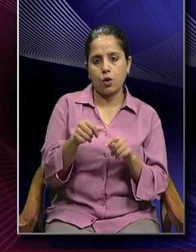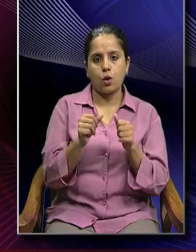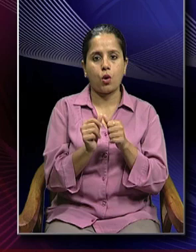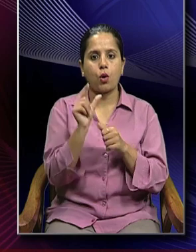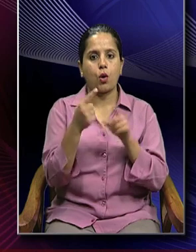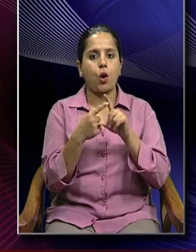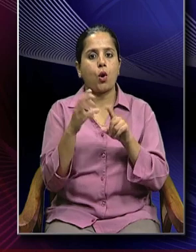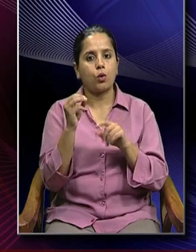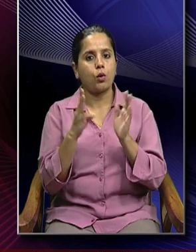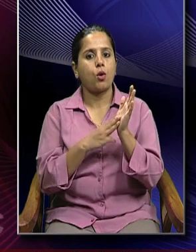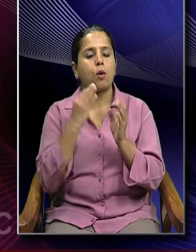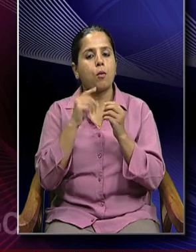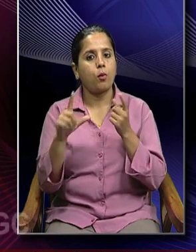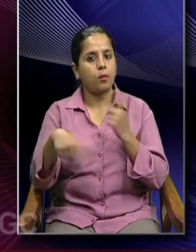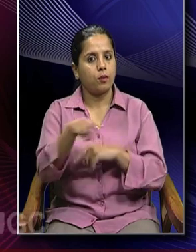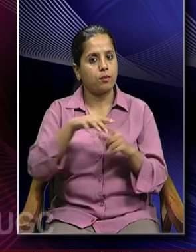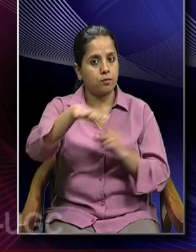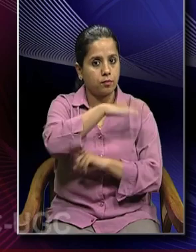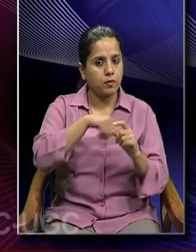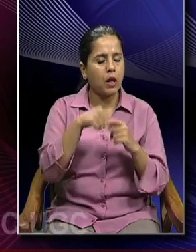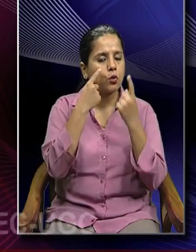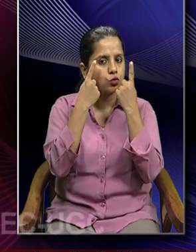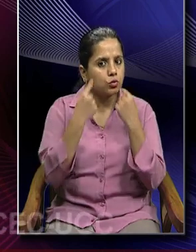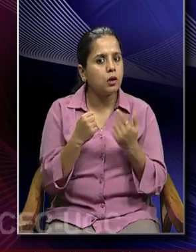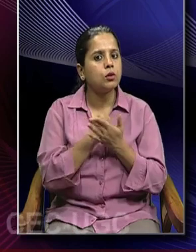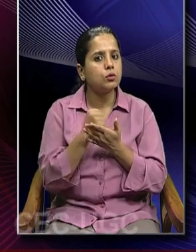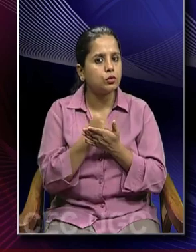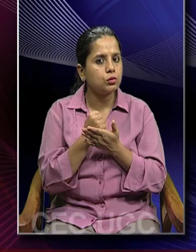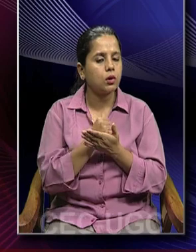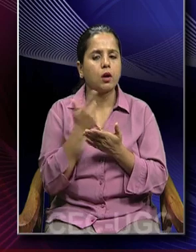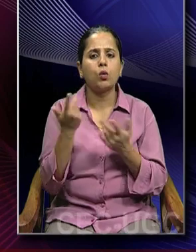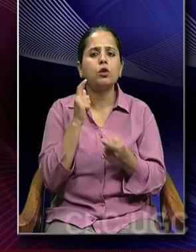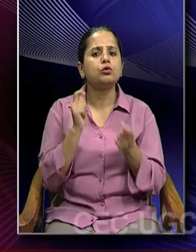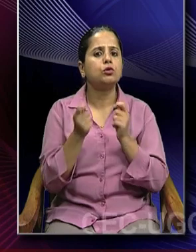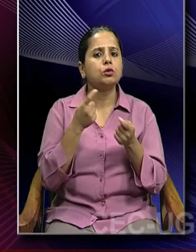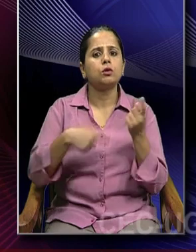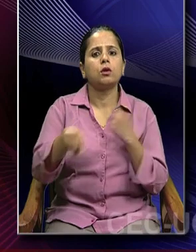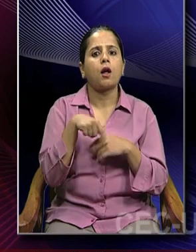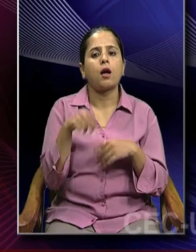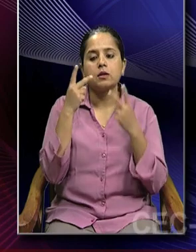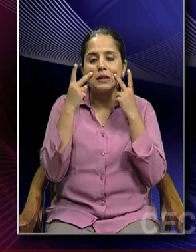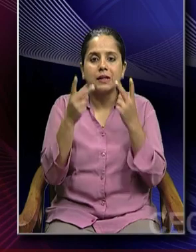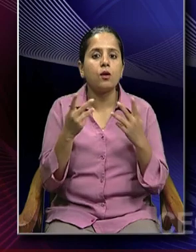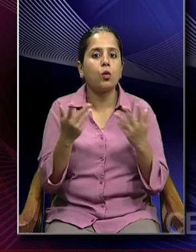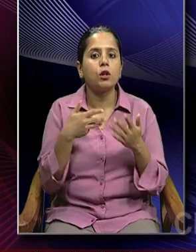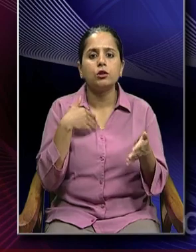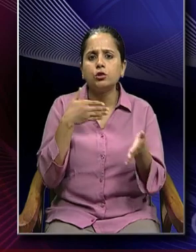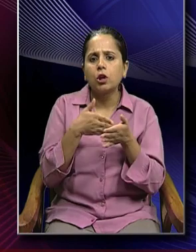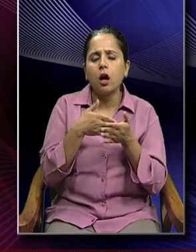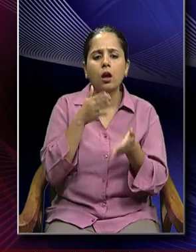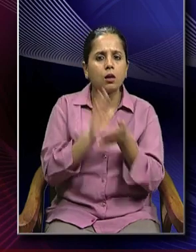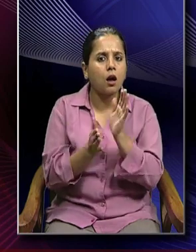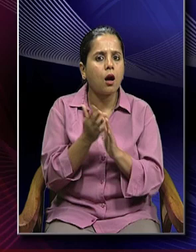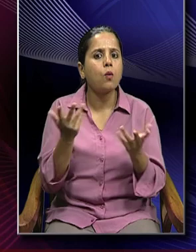sector. So, there I would try to analyze that what are the changes which we are witnessing, what challenges this sector is